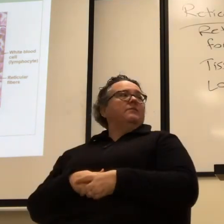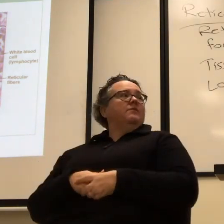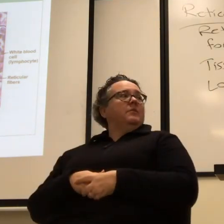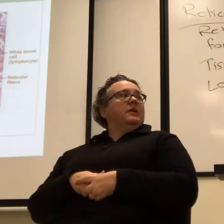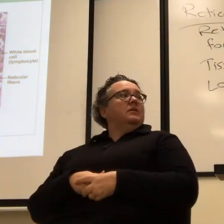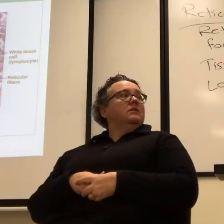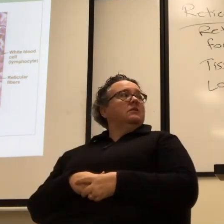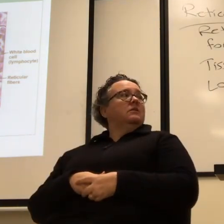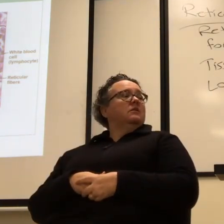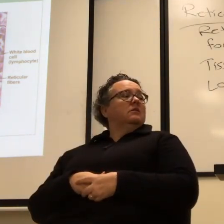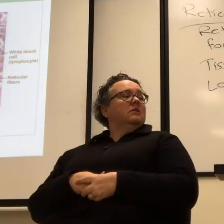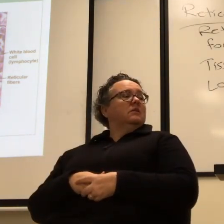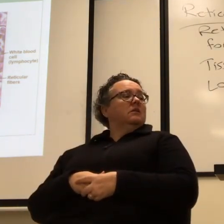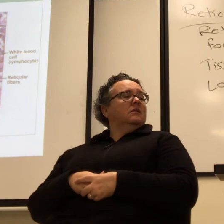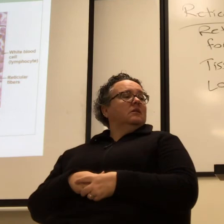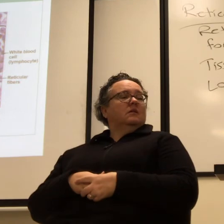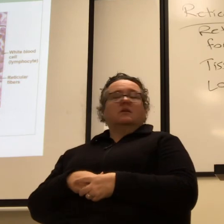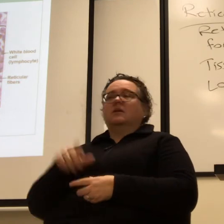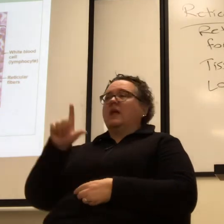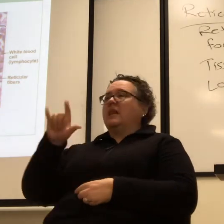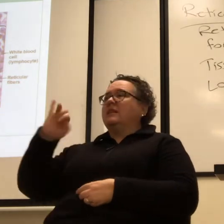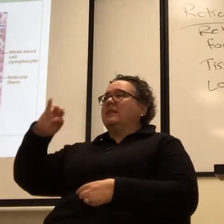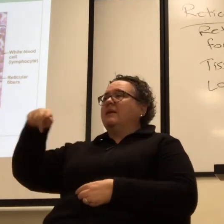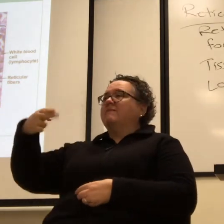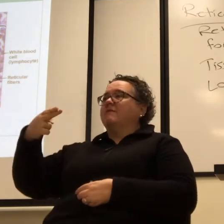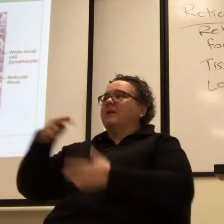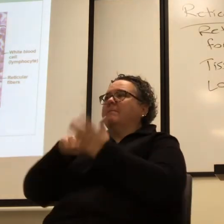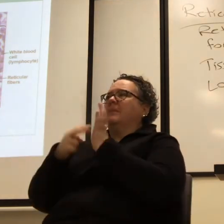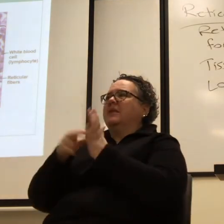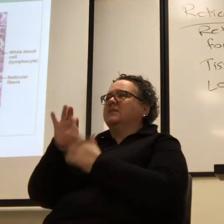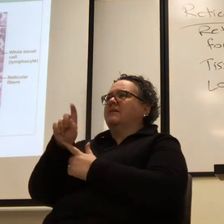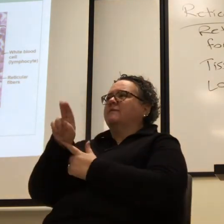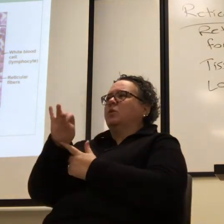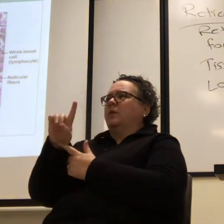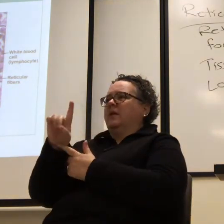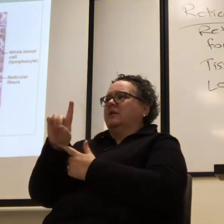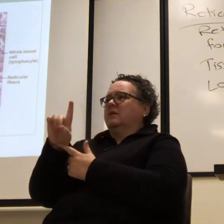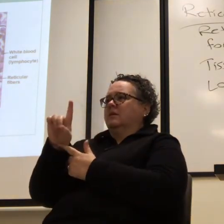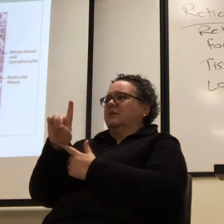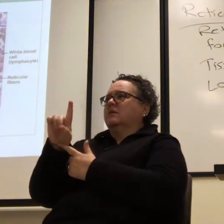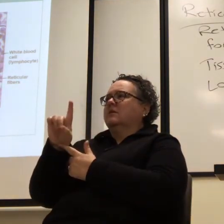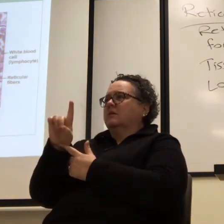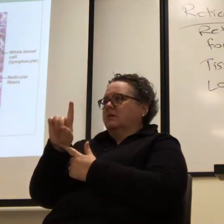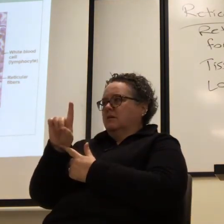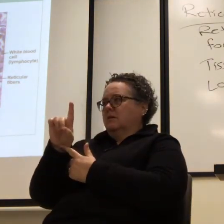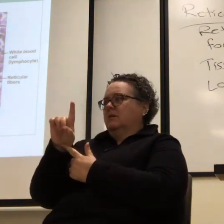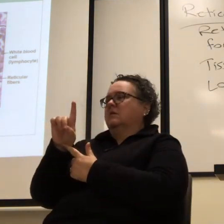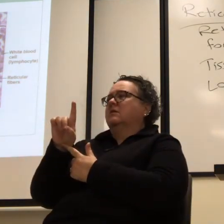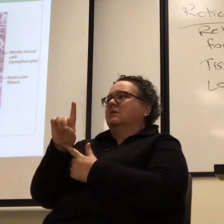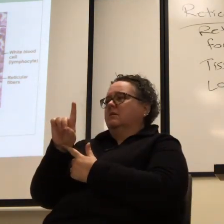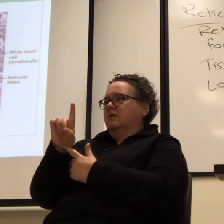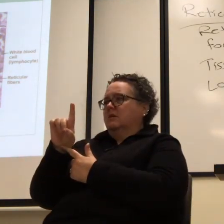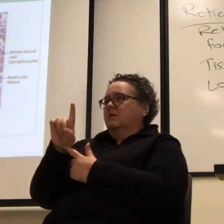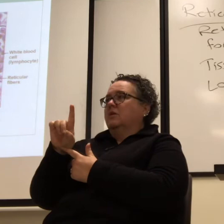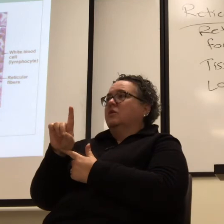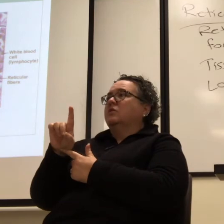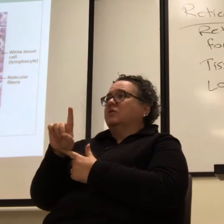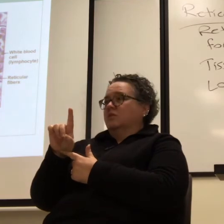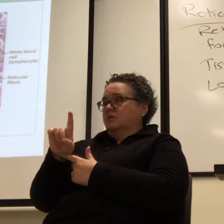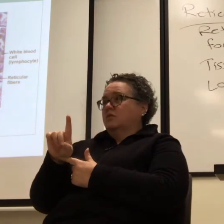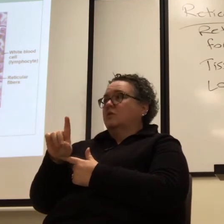that's basically the function. Lymph is fluid. So your blood when you